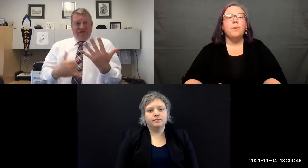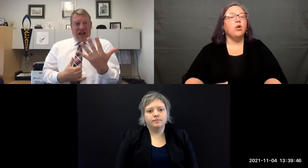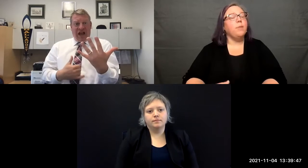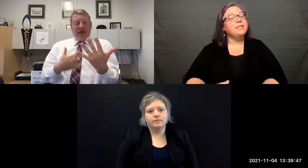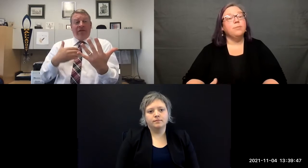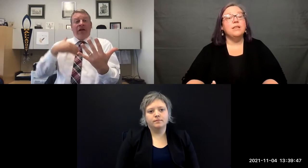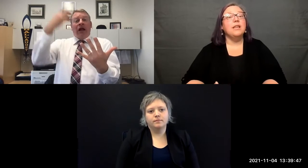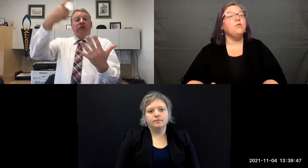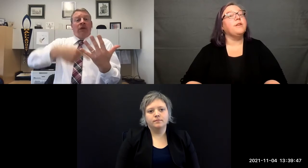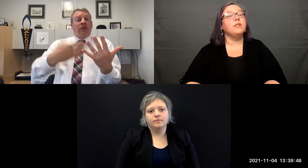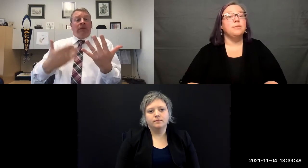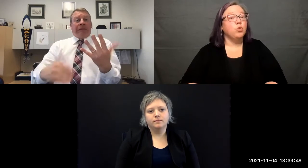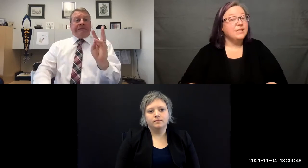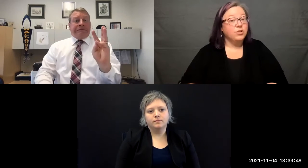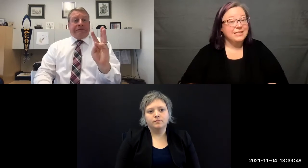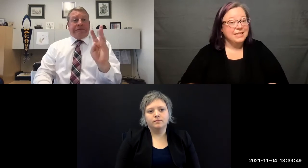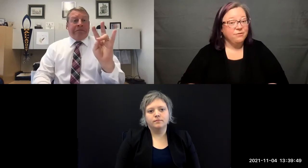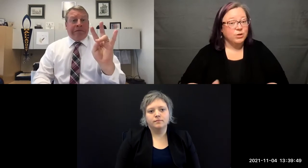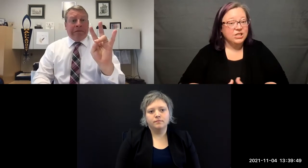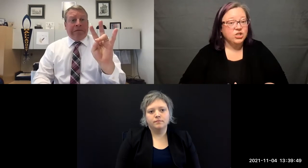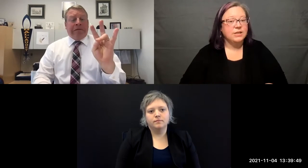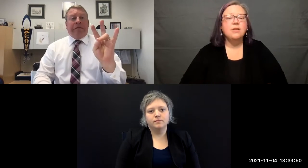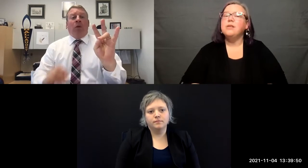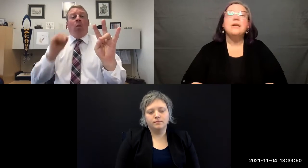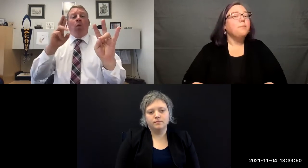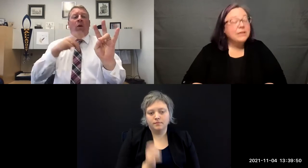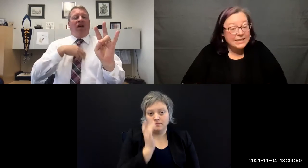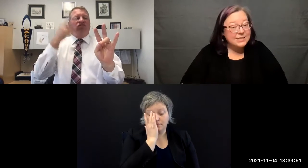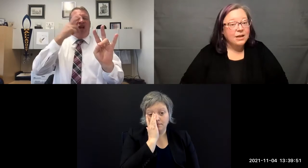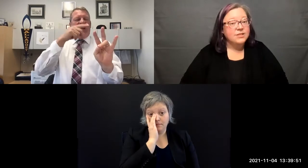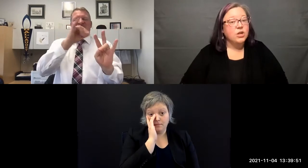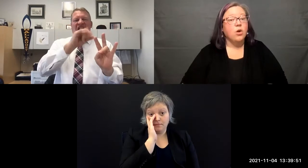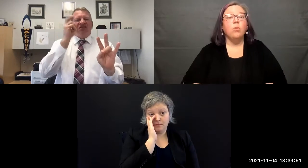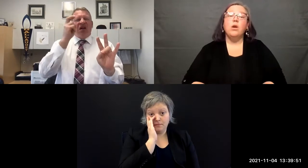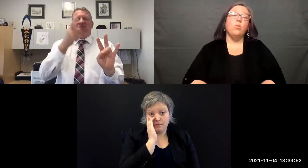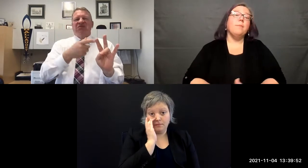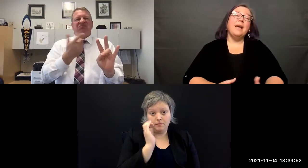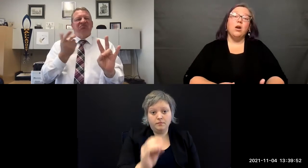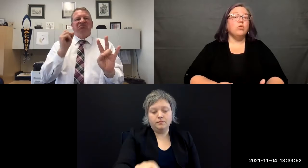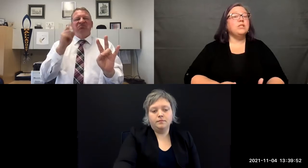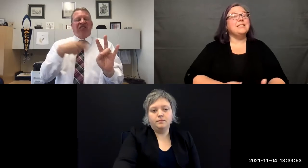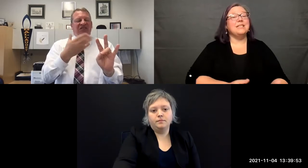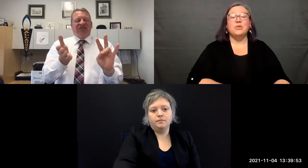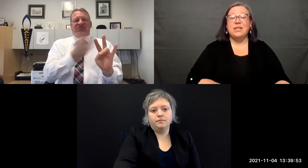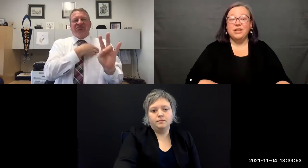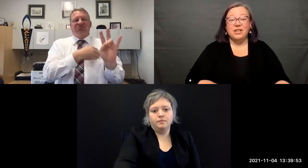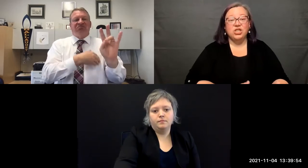or maybe something that you feel is a more serious need for attention, please let us know. We may go to 6 or 7